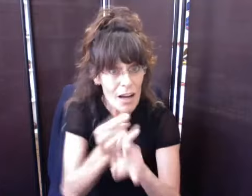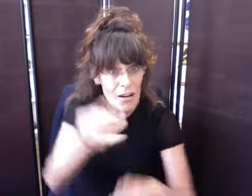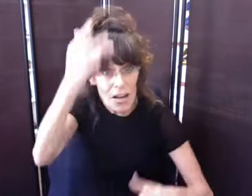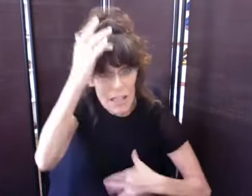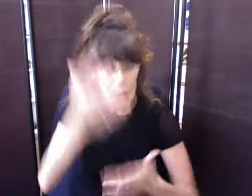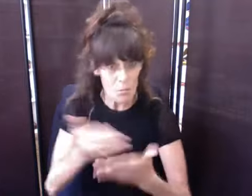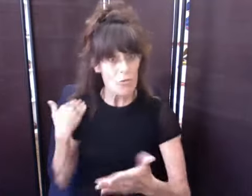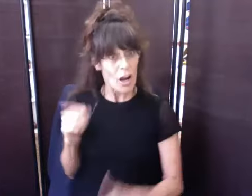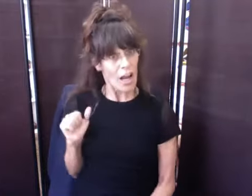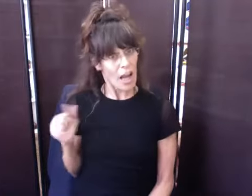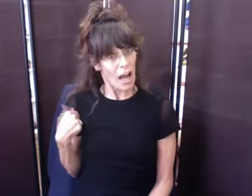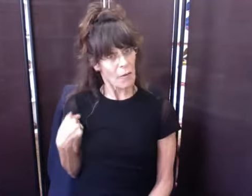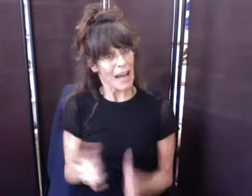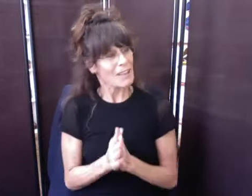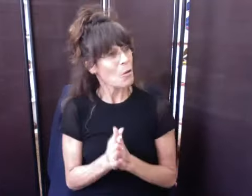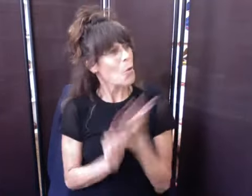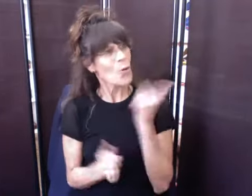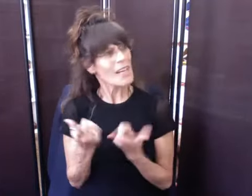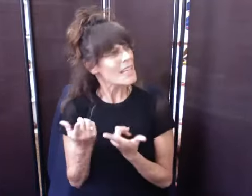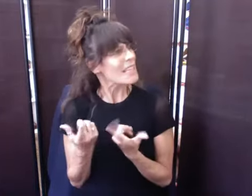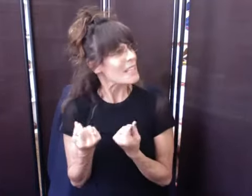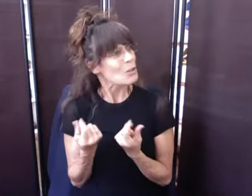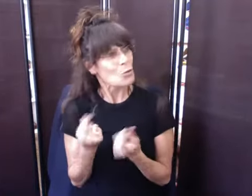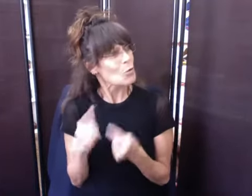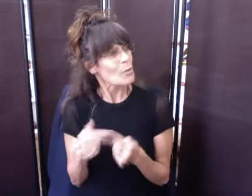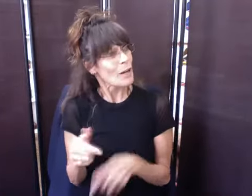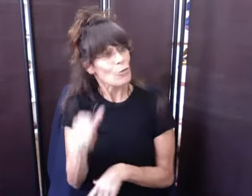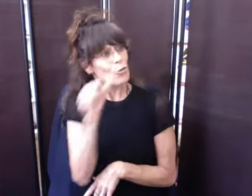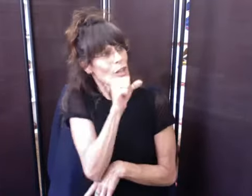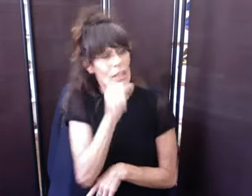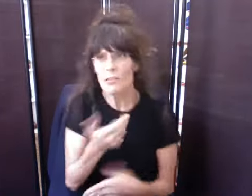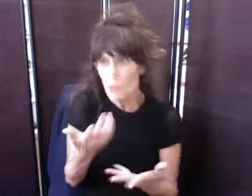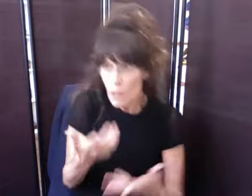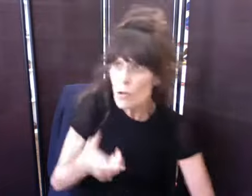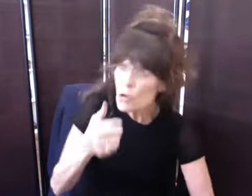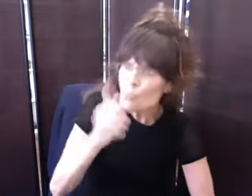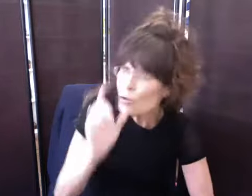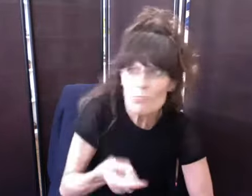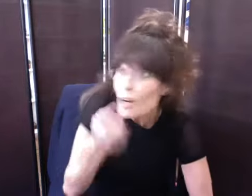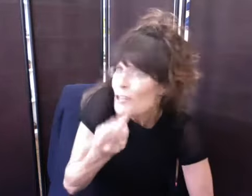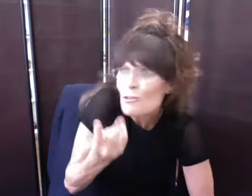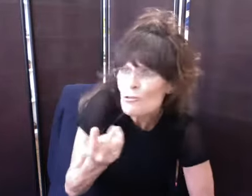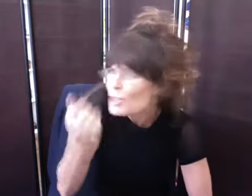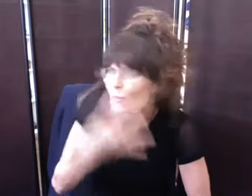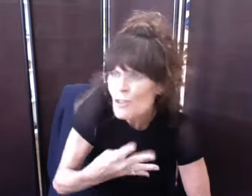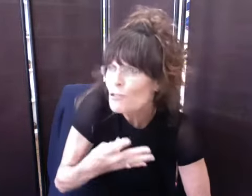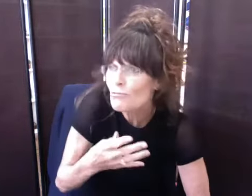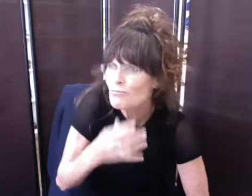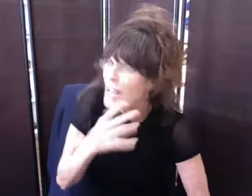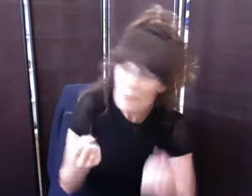them, what do I have to do about my drunkenness? And they would say, look, go out and have 2 or 3. Go out, just modify. Don't go crazy tonight. And I got to tell you,